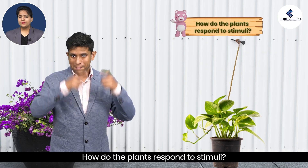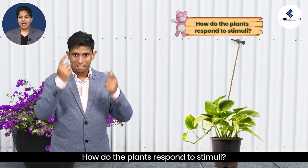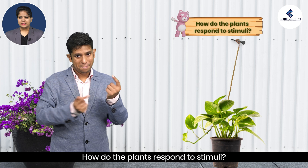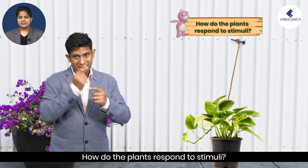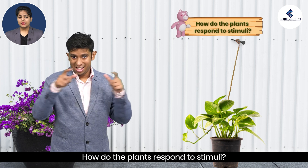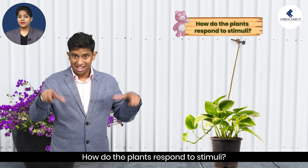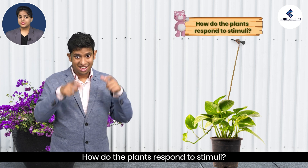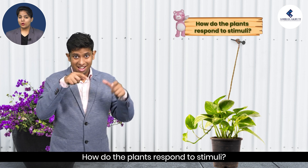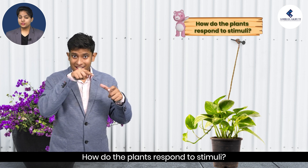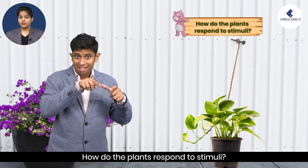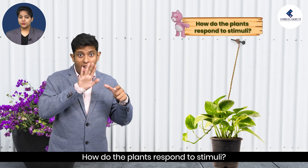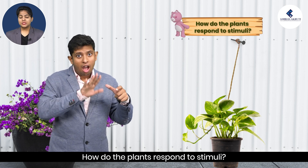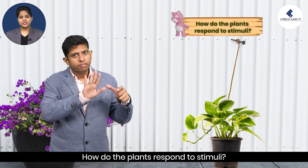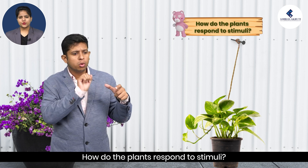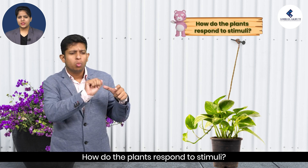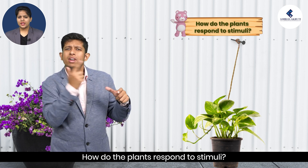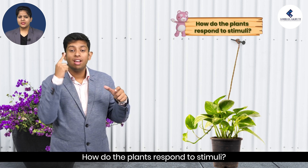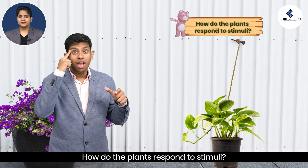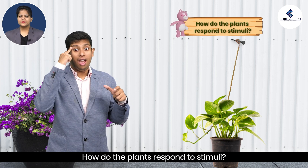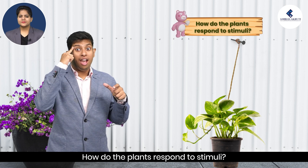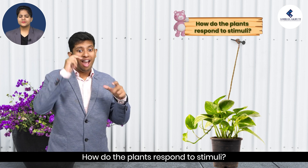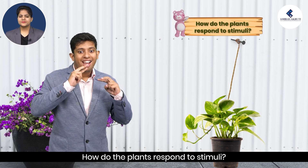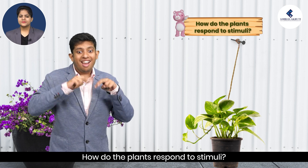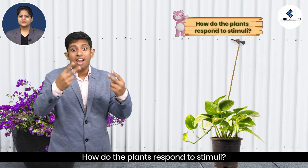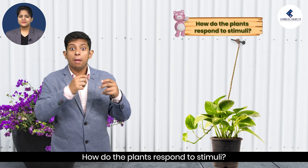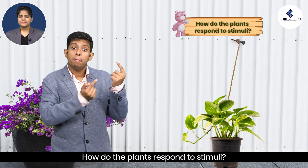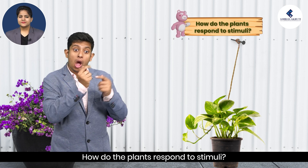How do the plants respond to stimuli?